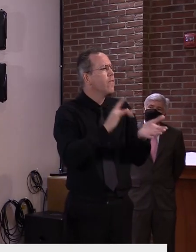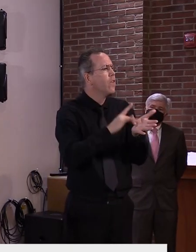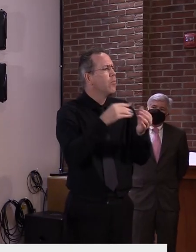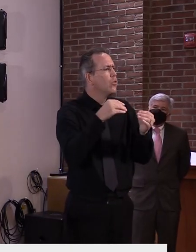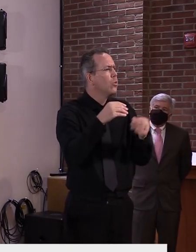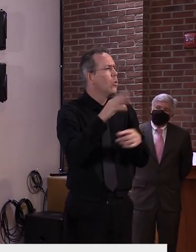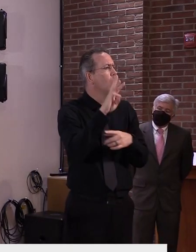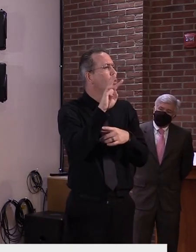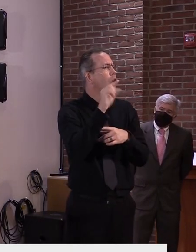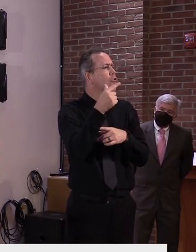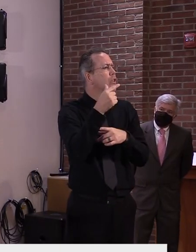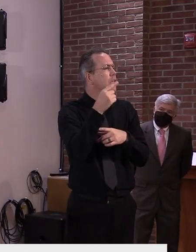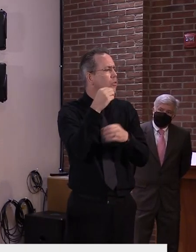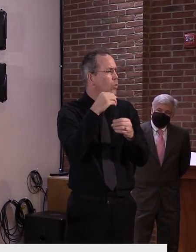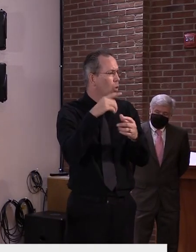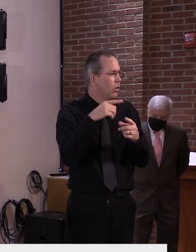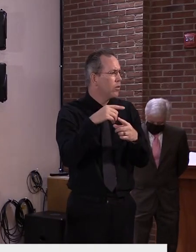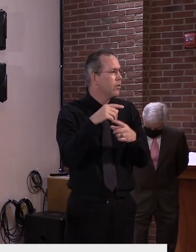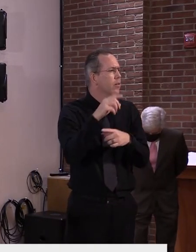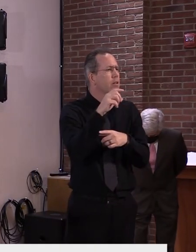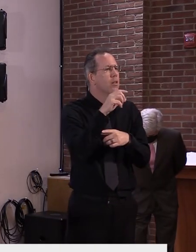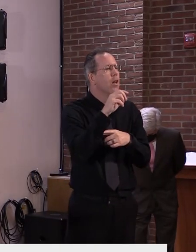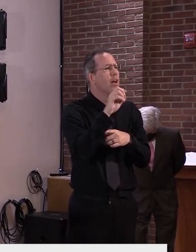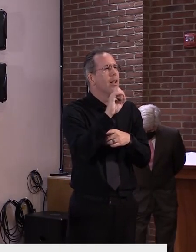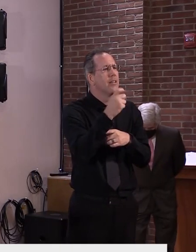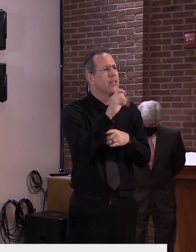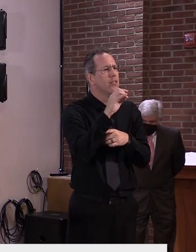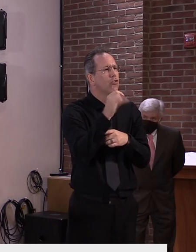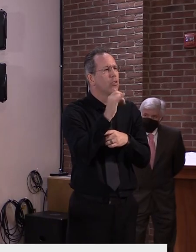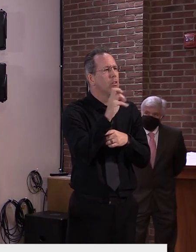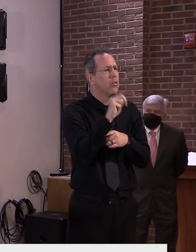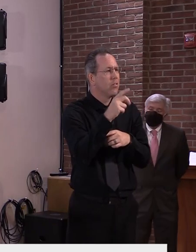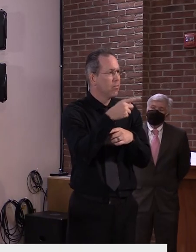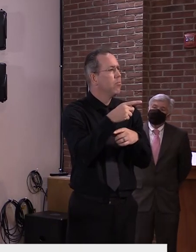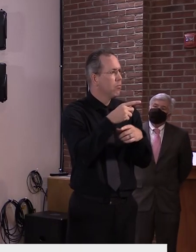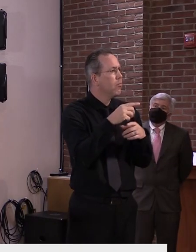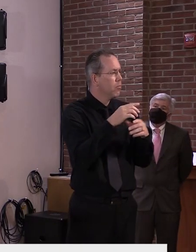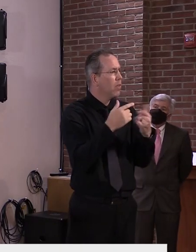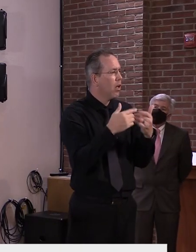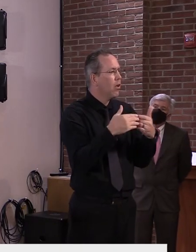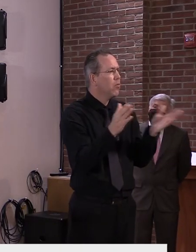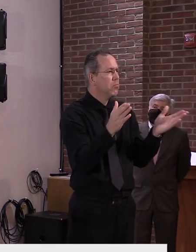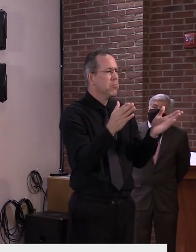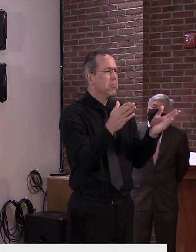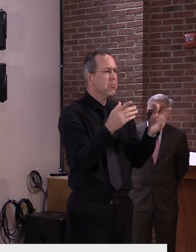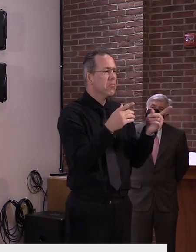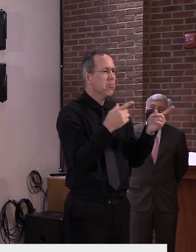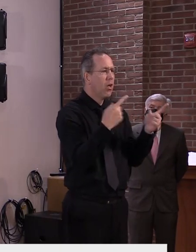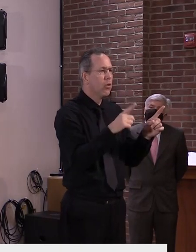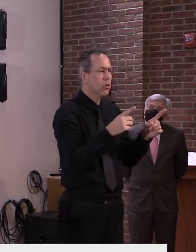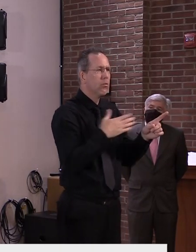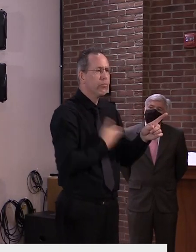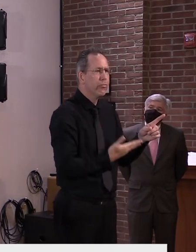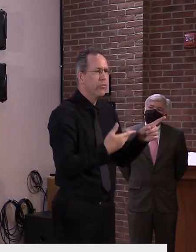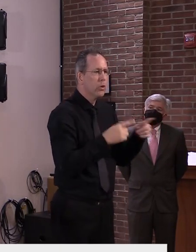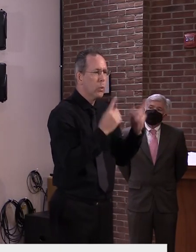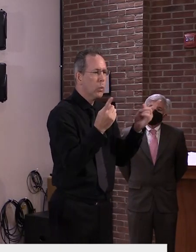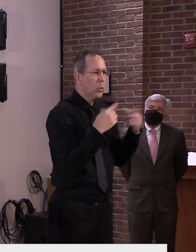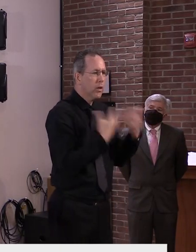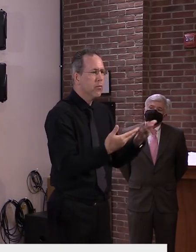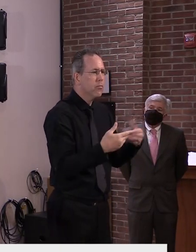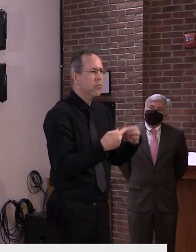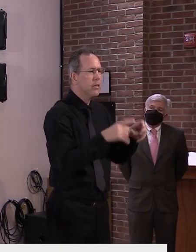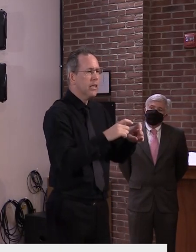So we're continuing to work with the commercial sector, if you will, to try to expand opportunities that way as well.